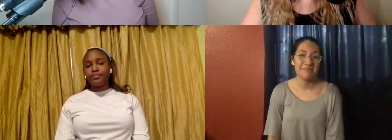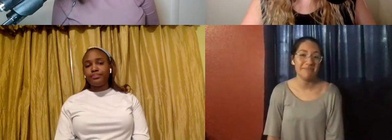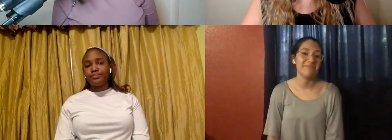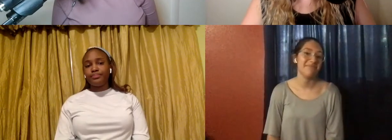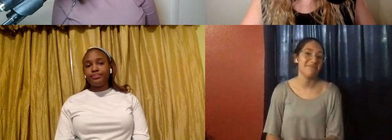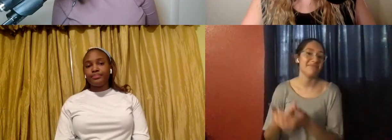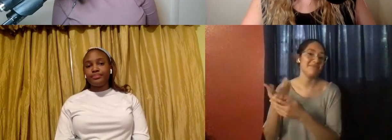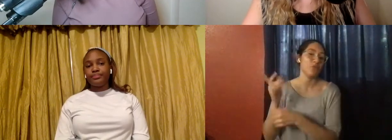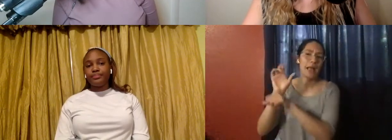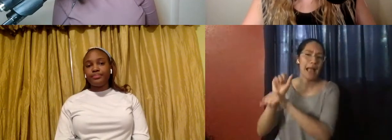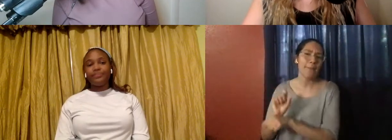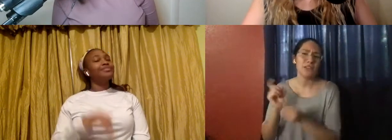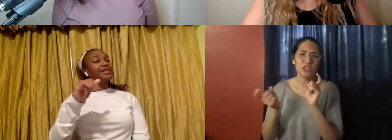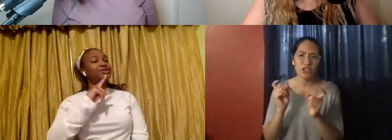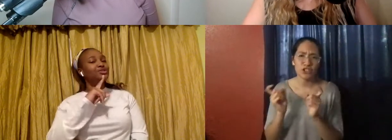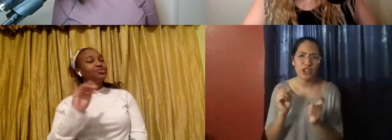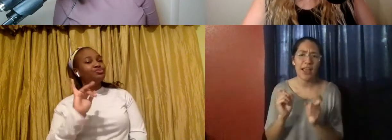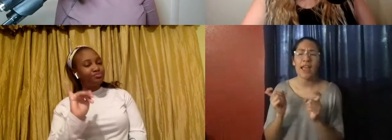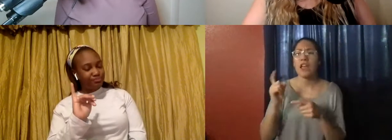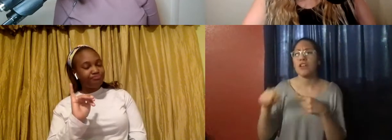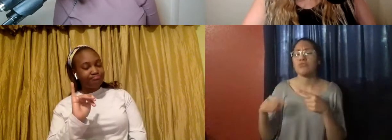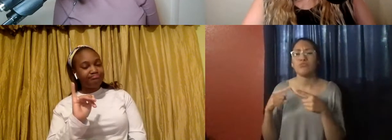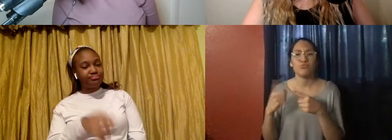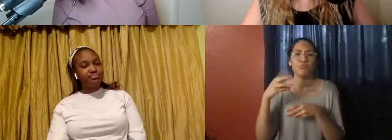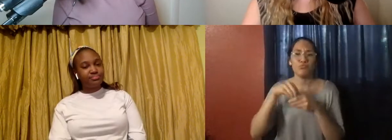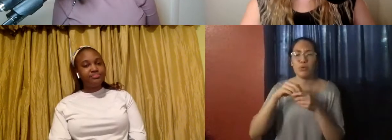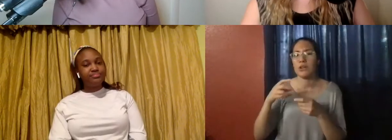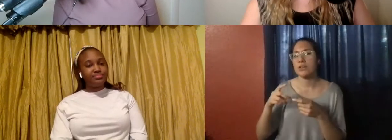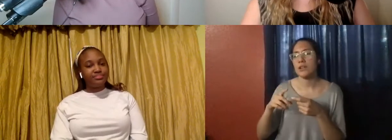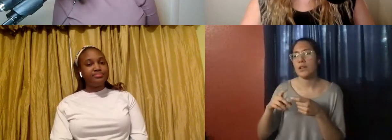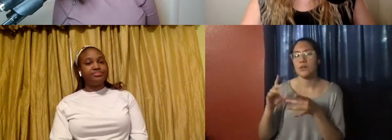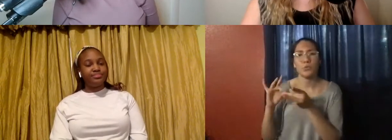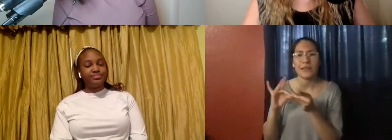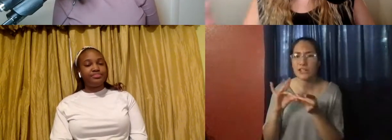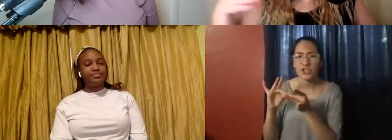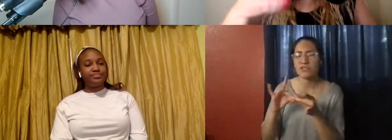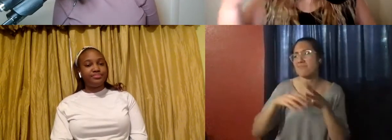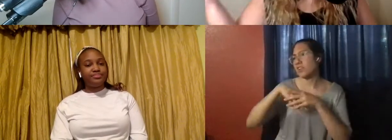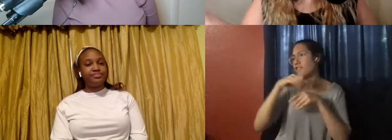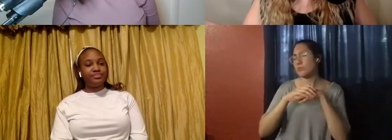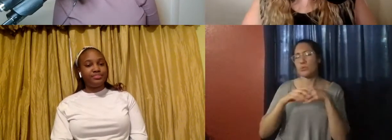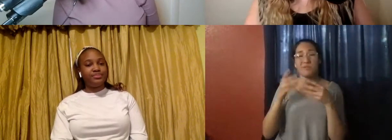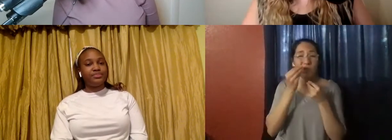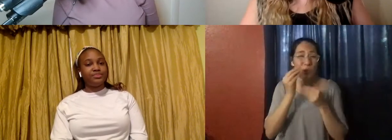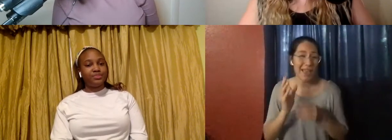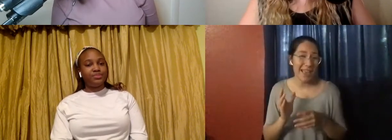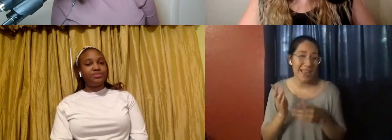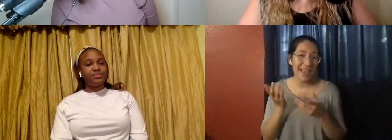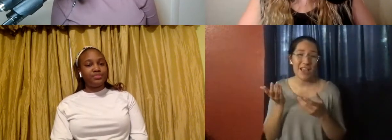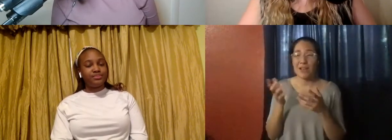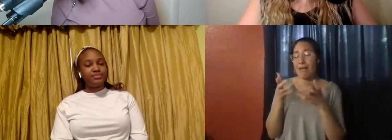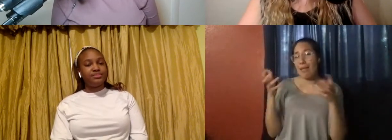relationship. That's right? True, too. You're more comfortable, don't care as much. You did it because you went on a